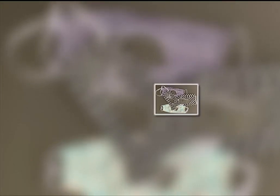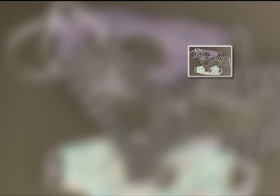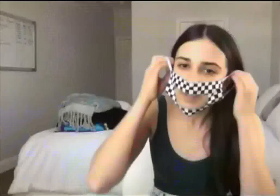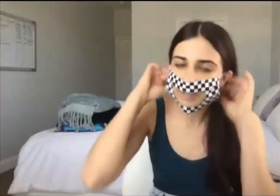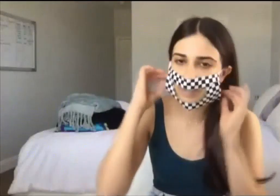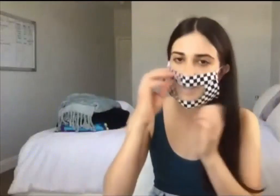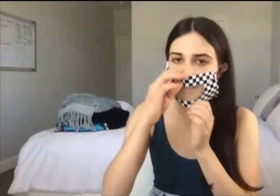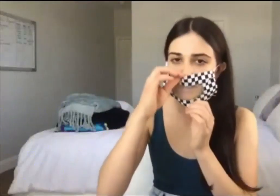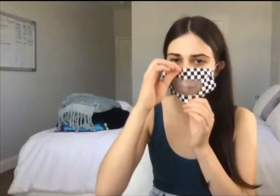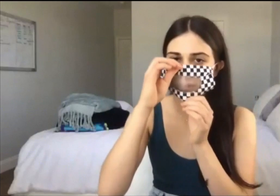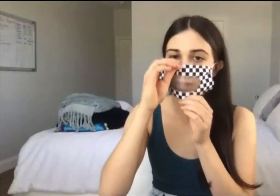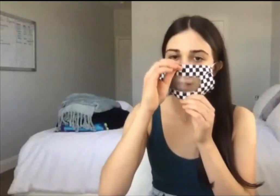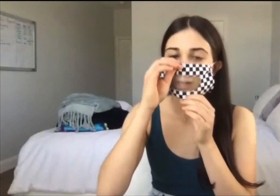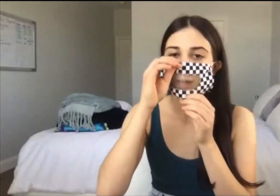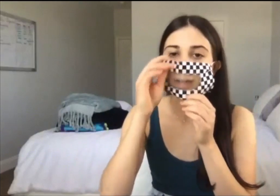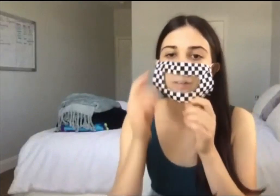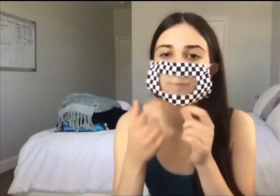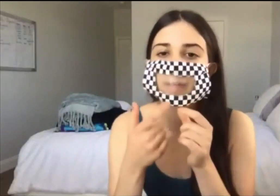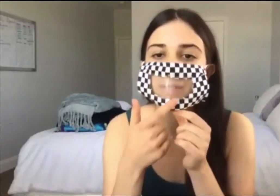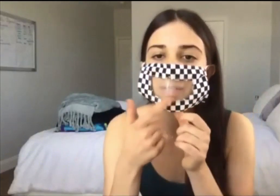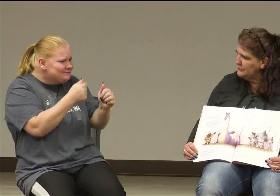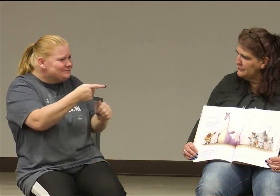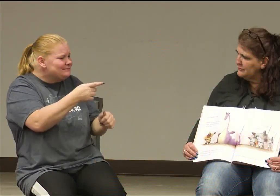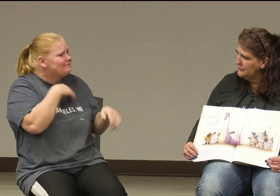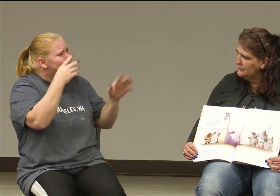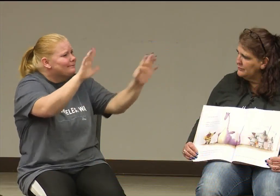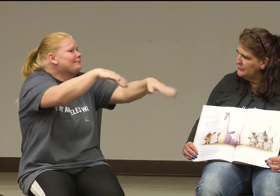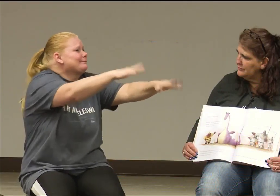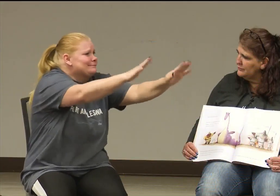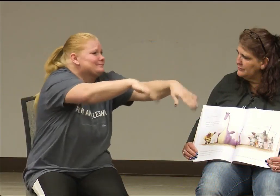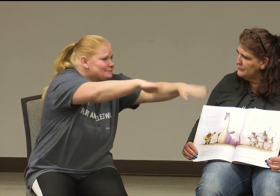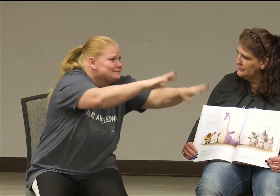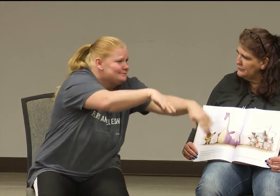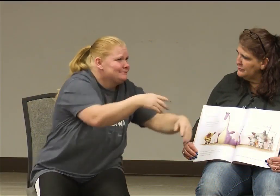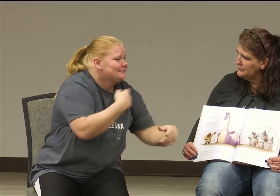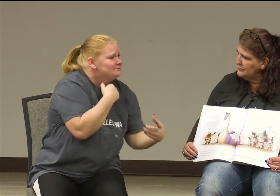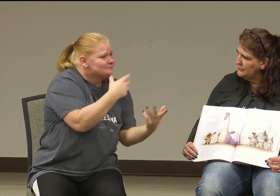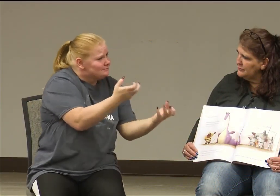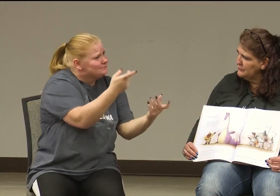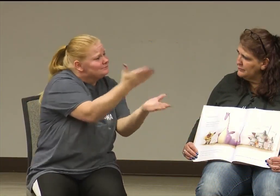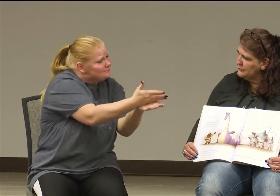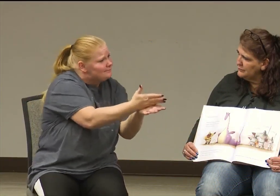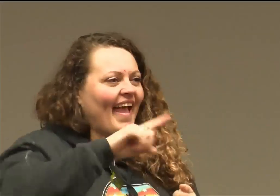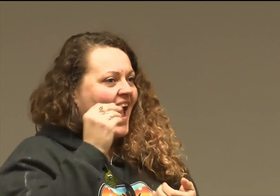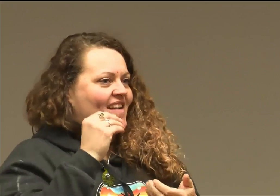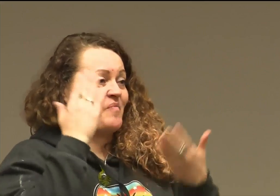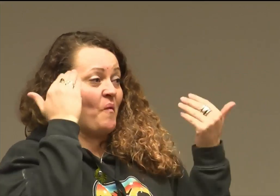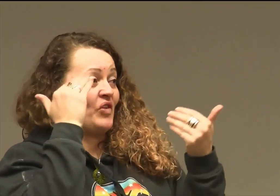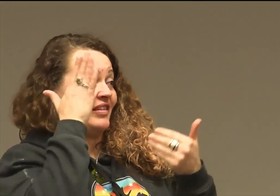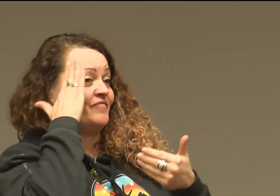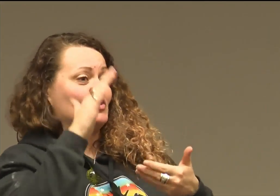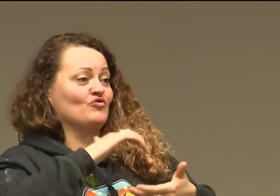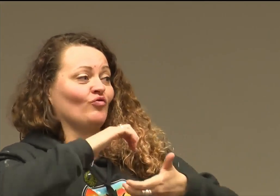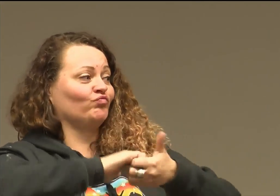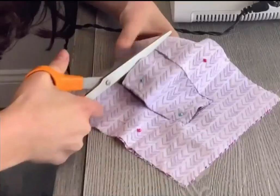known to fog up when a person is speaking. Natalie also points out they aren't a one size fits all. Some people grew up using the